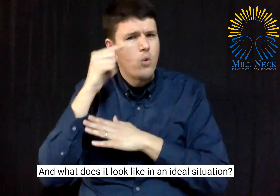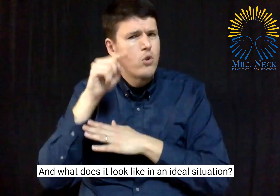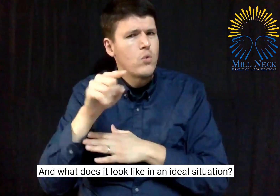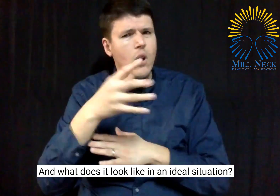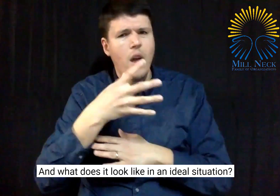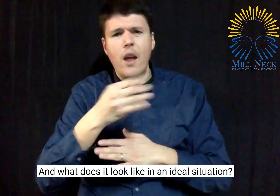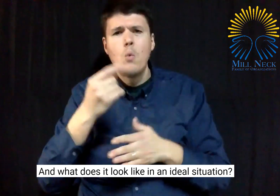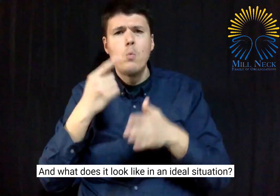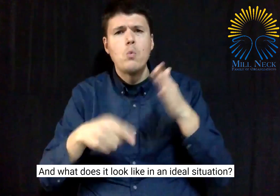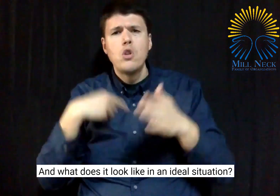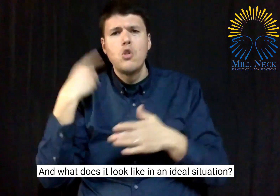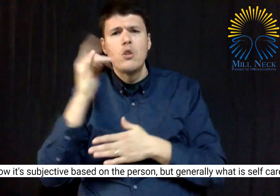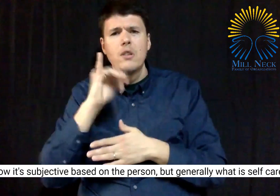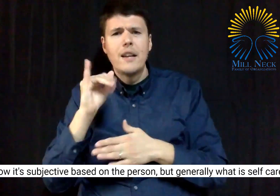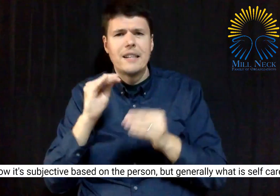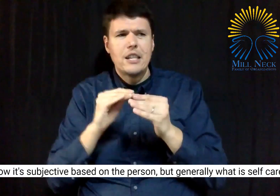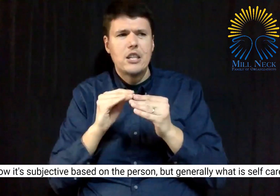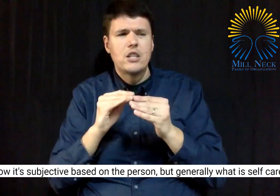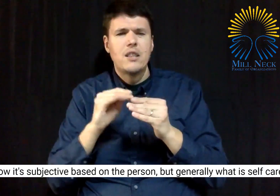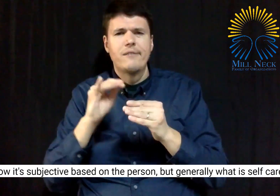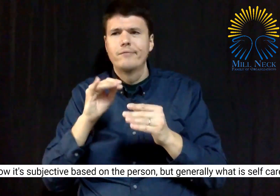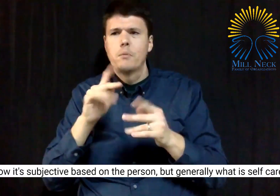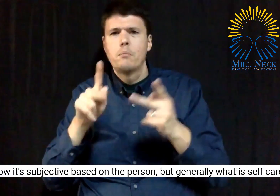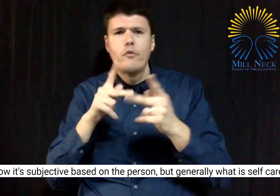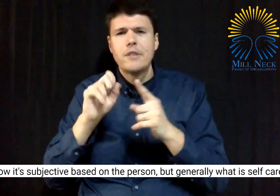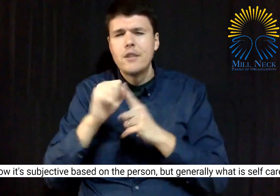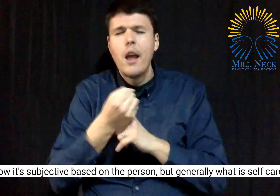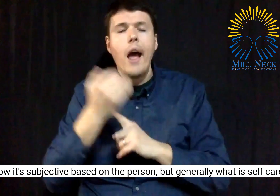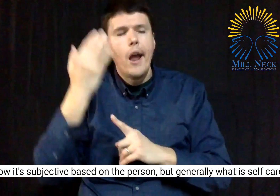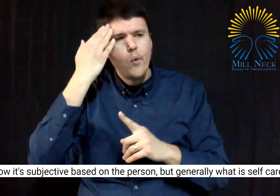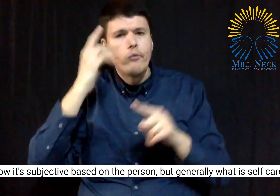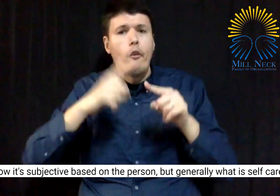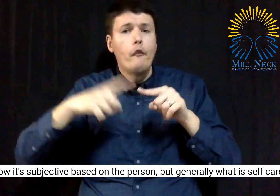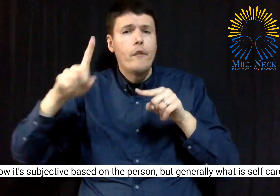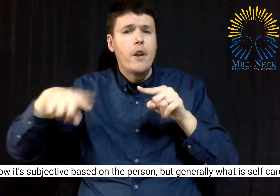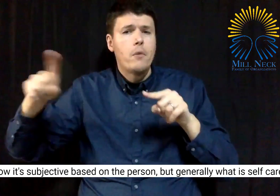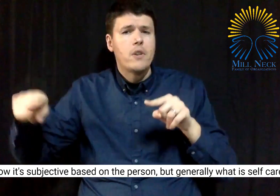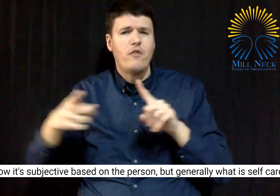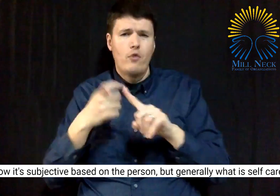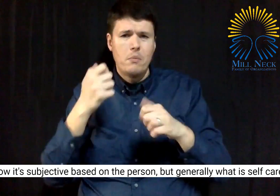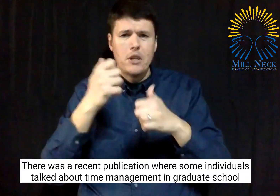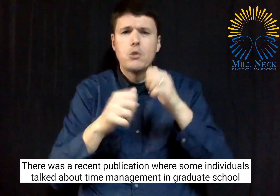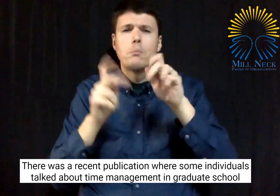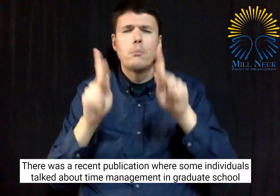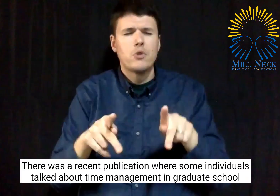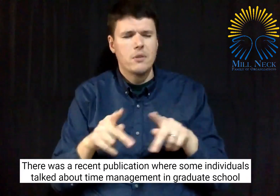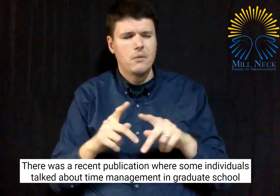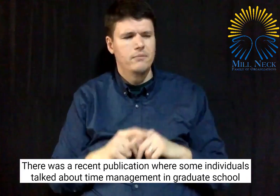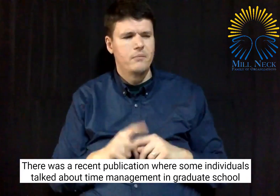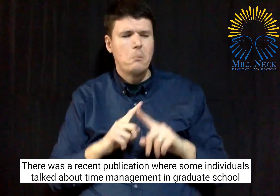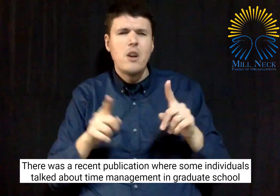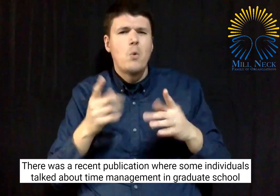an ideal situation? I know it's subjective based on the person, but generally, like, what is self-care? There was a recent publication